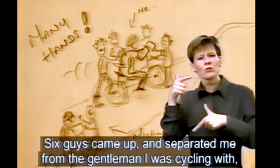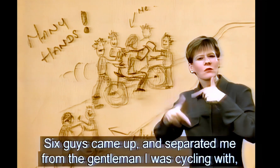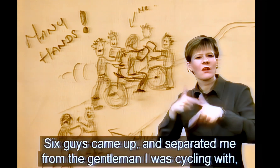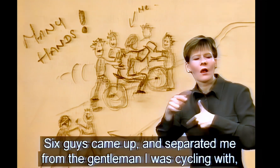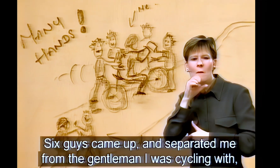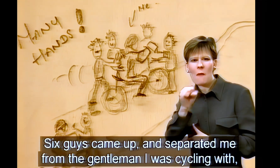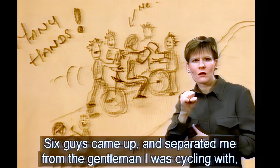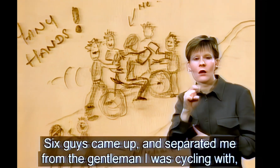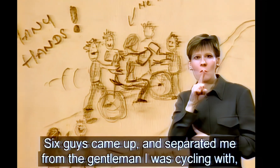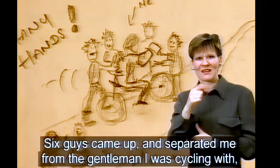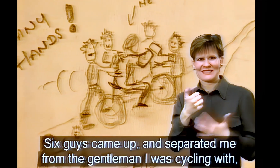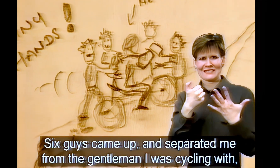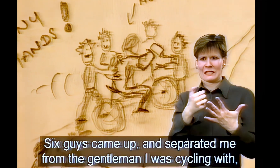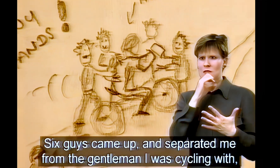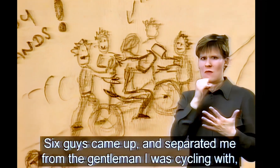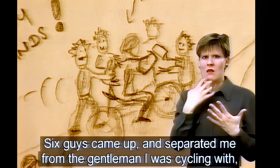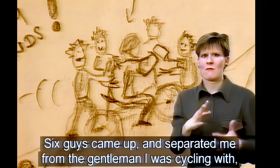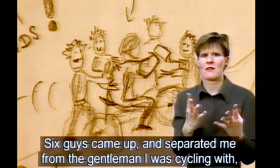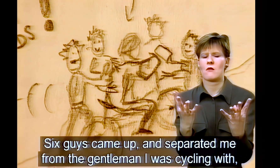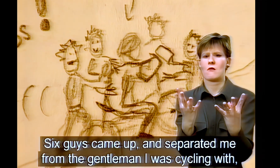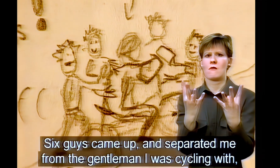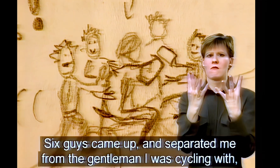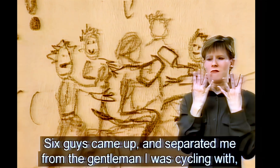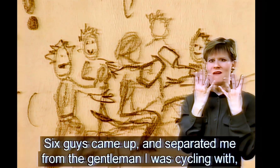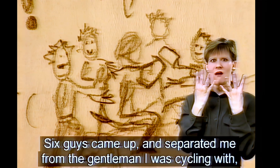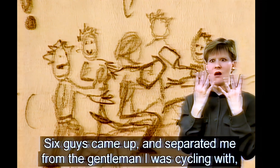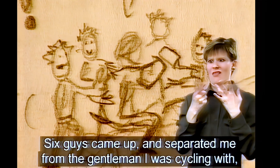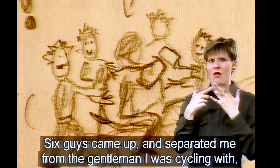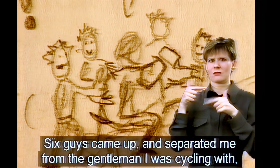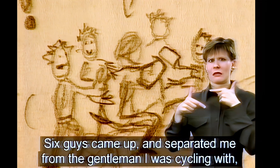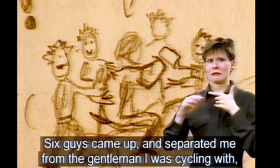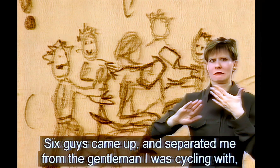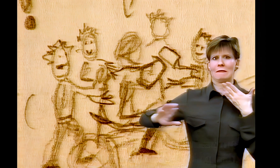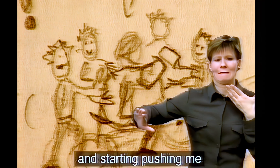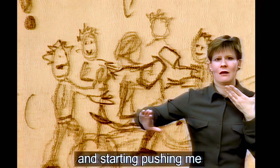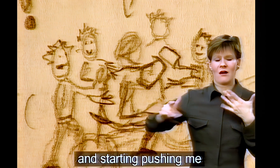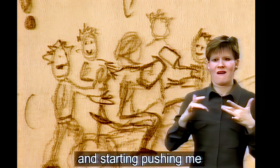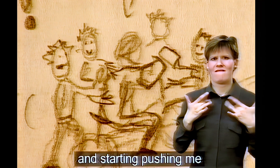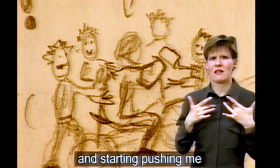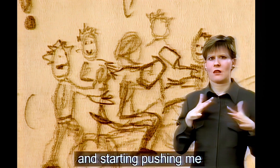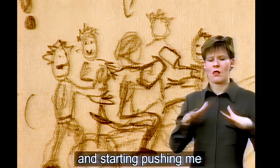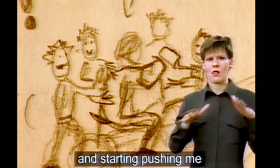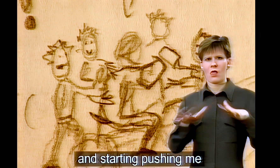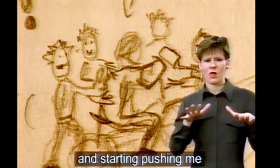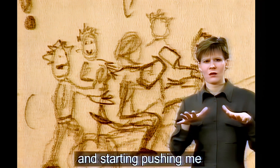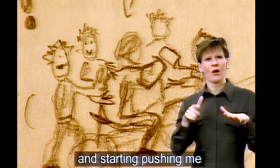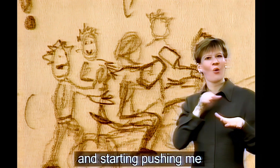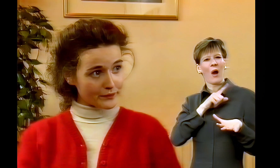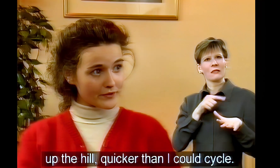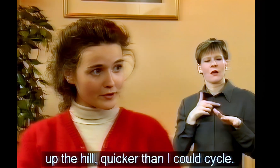about 6 guys came up and separated me from the gentleman that I was cycling with, and started pushing me up the